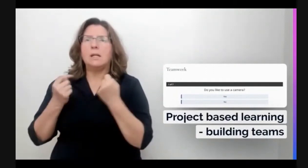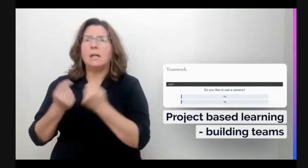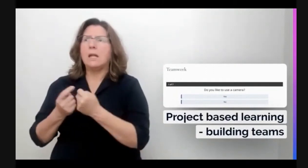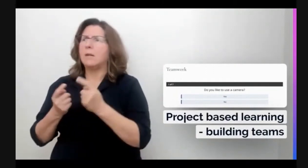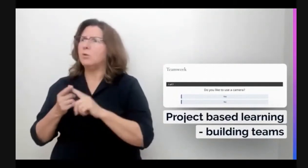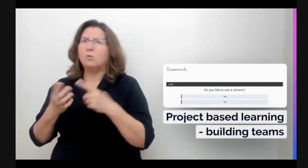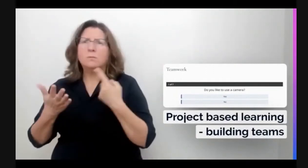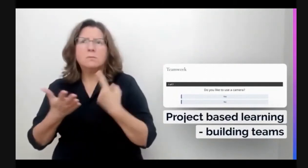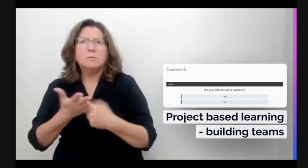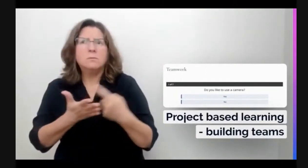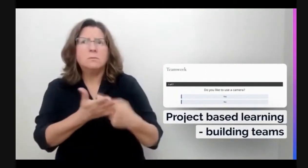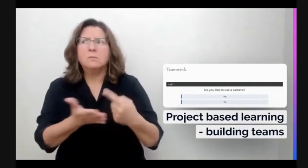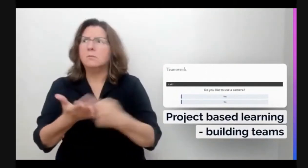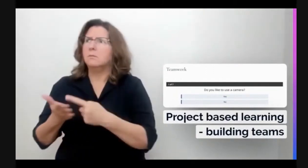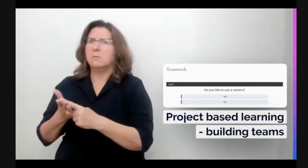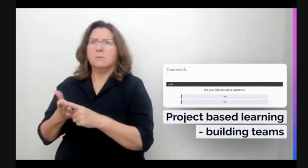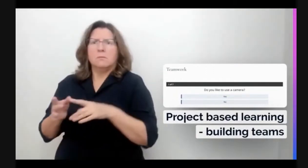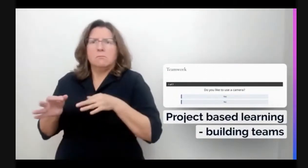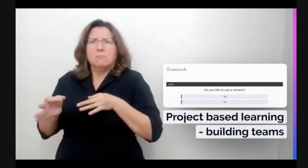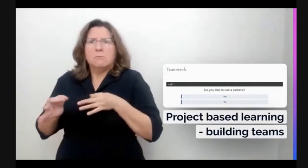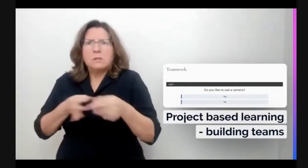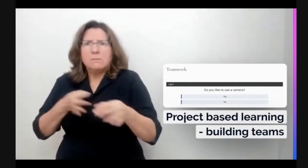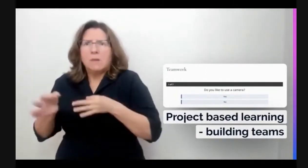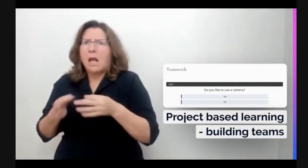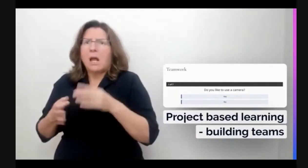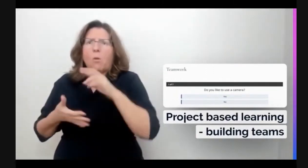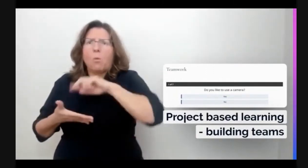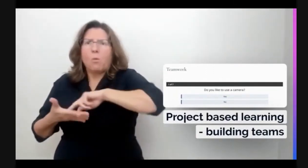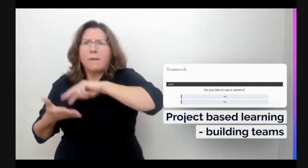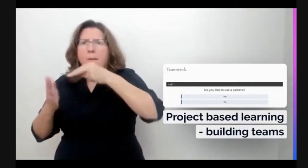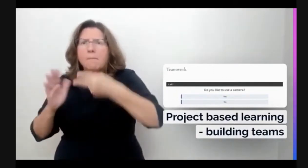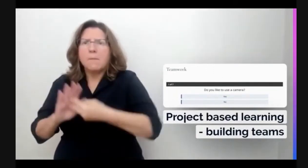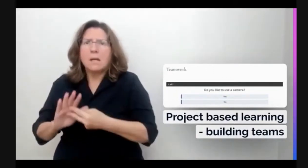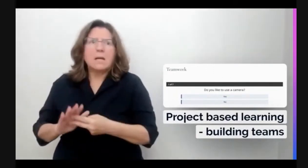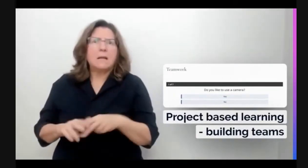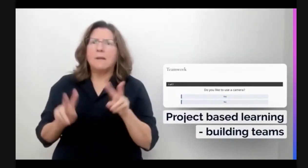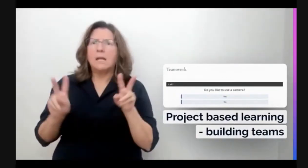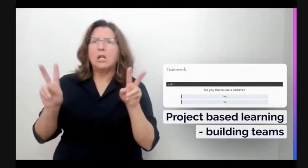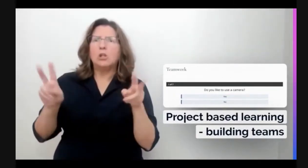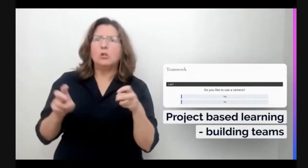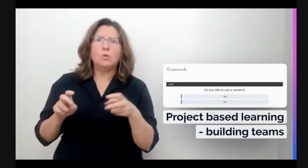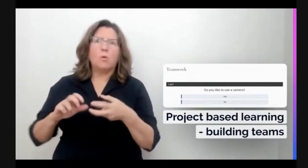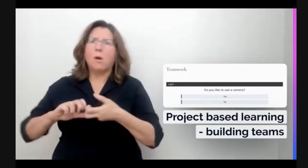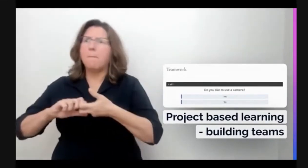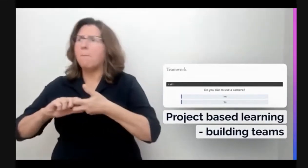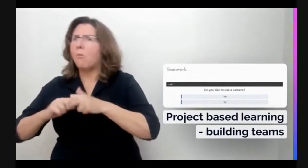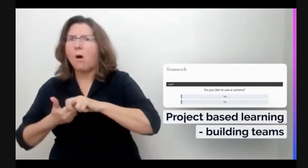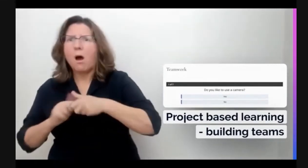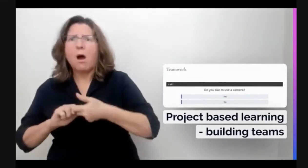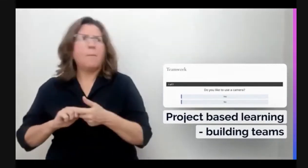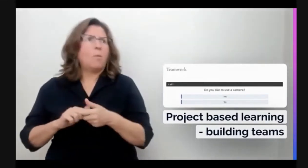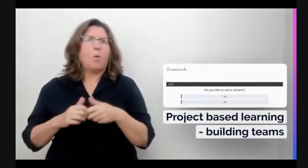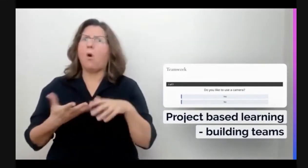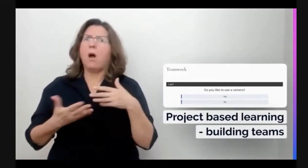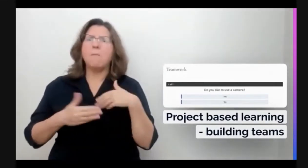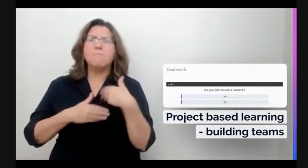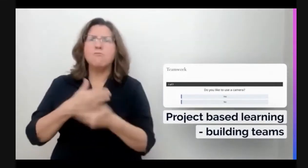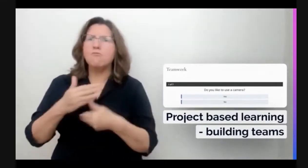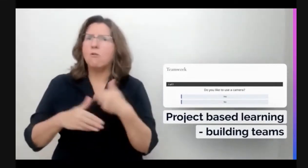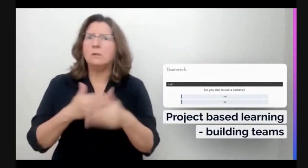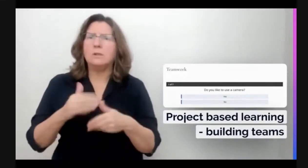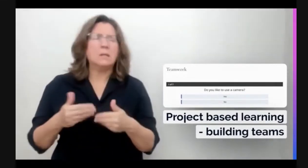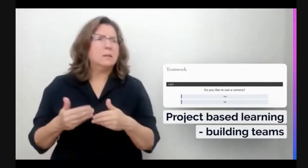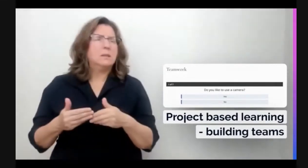Working in teams on a project allows students to express themselves and their views, to engage with others. They